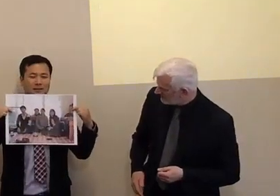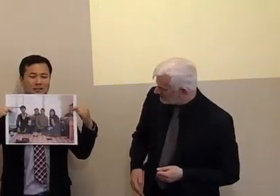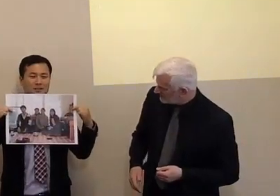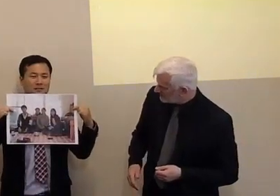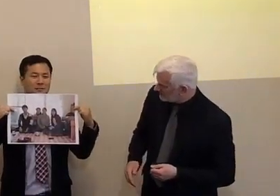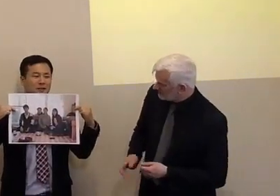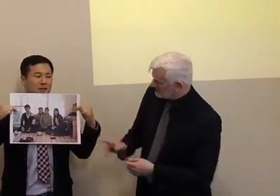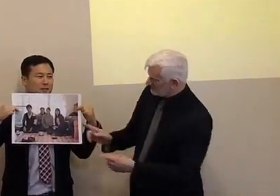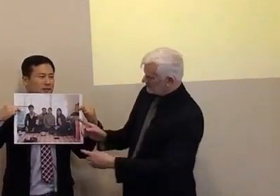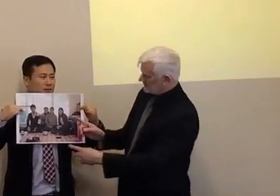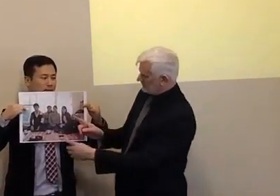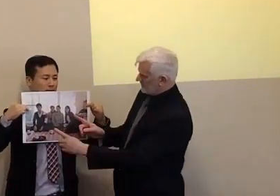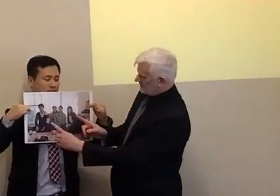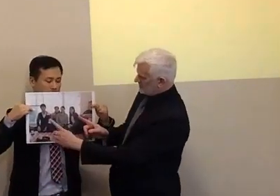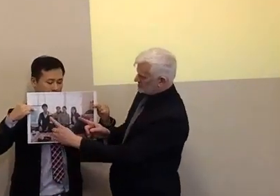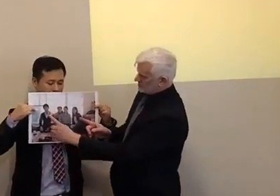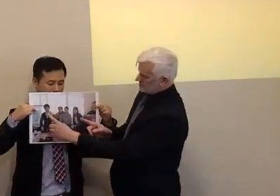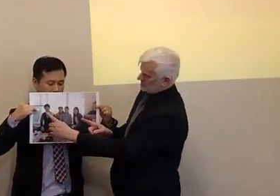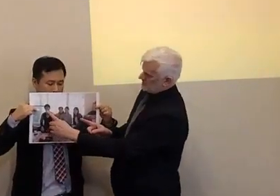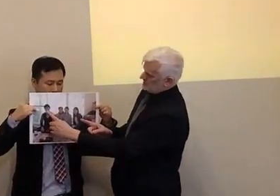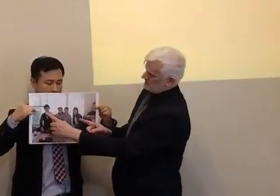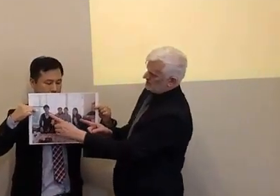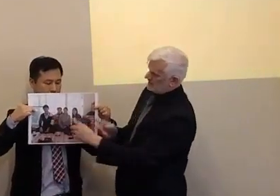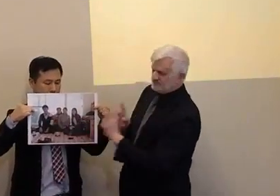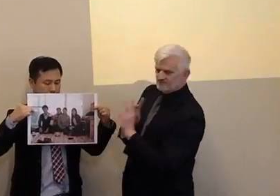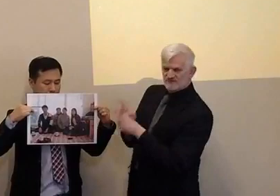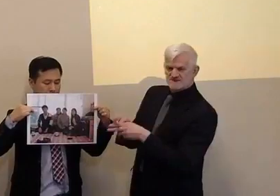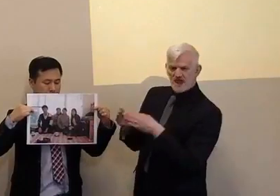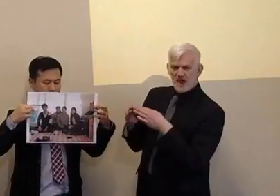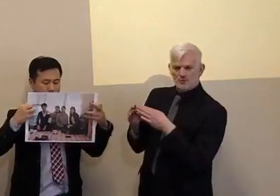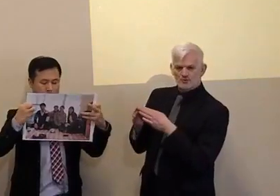visited my house. These two. Yeah.